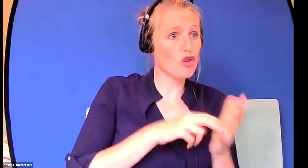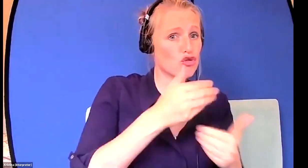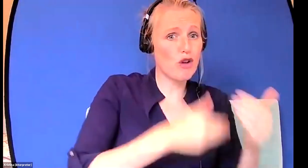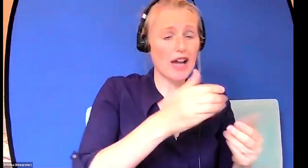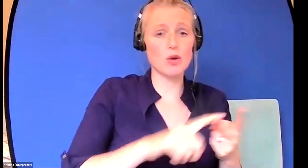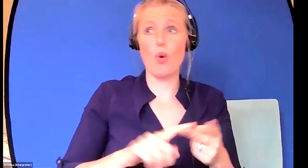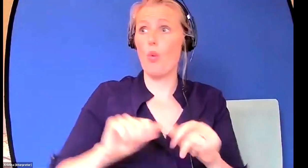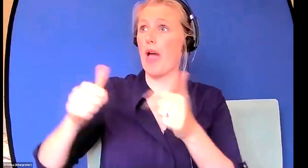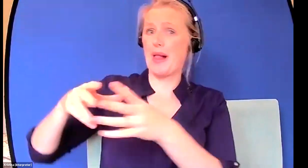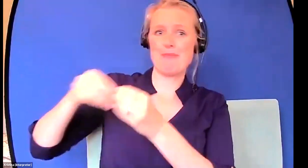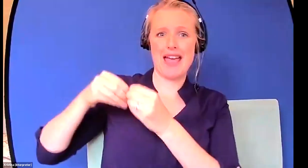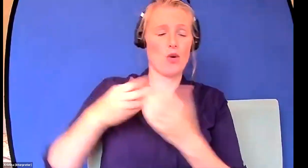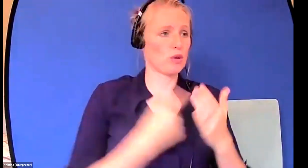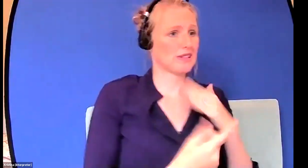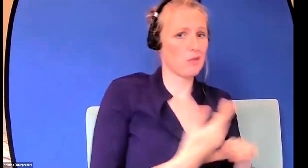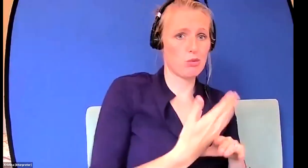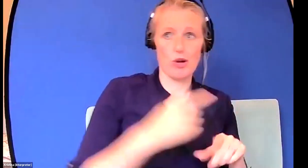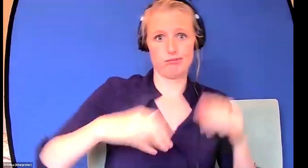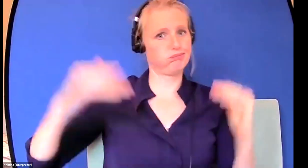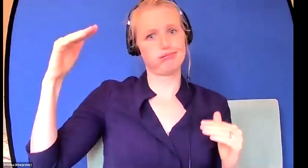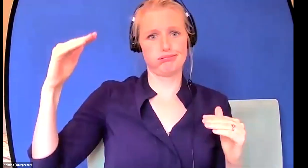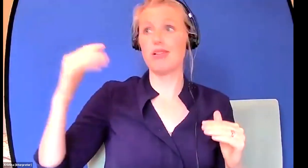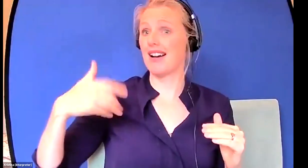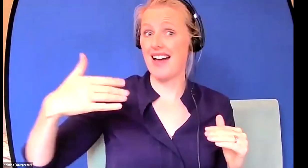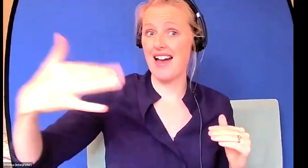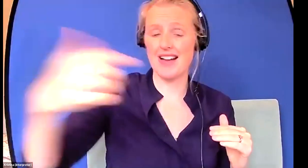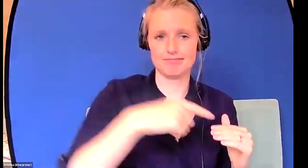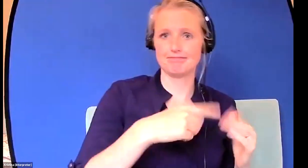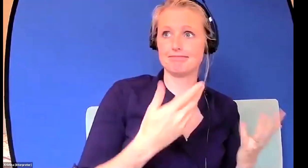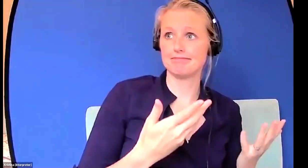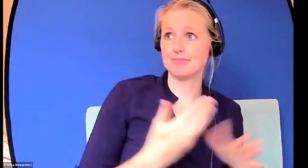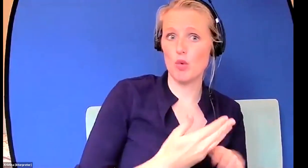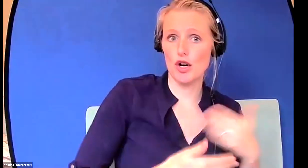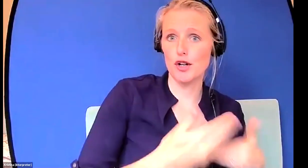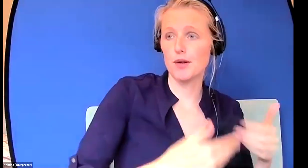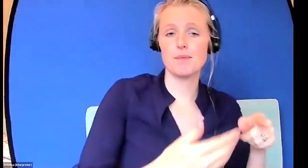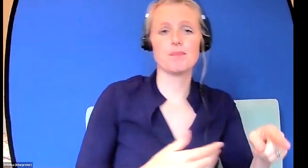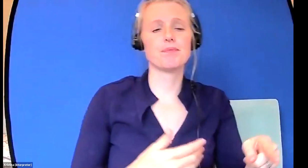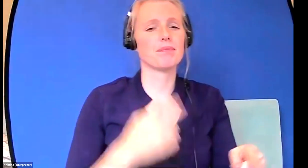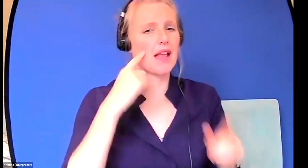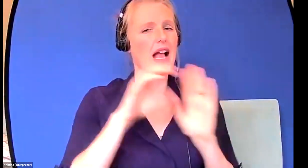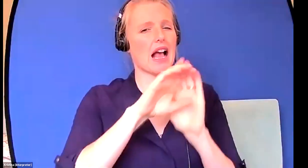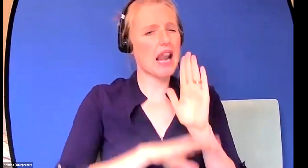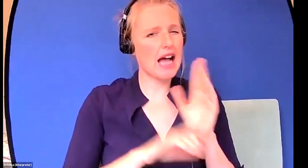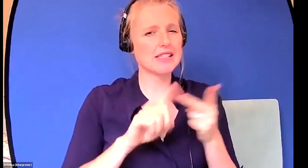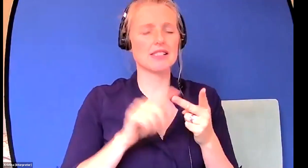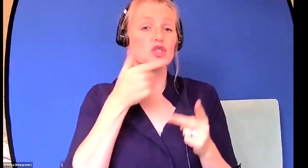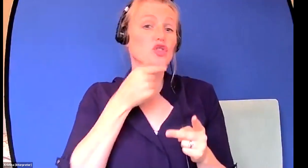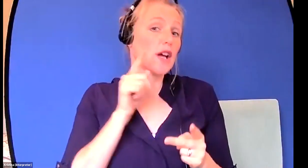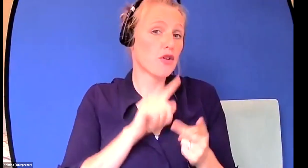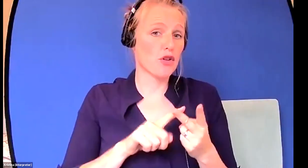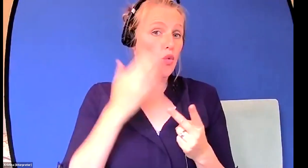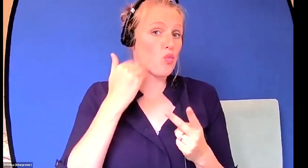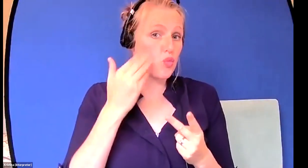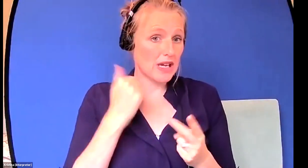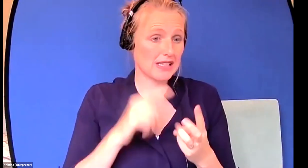and the self-employed. And the established patterns of cultural work inequality in terms of class and gender and